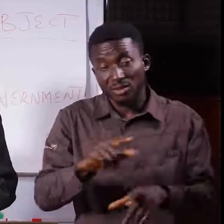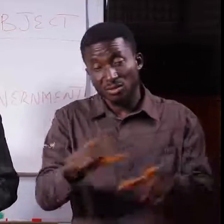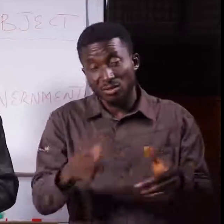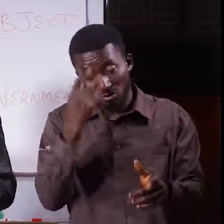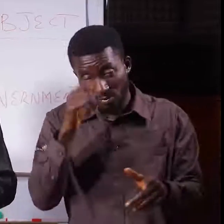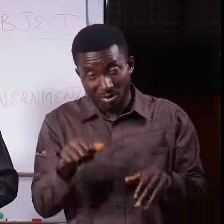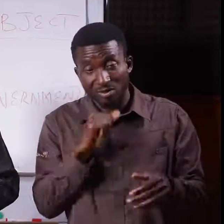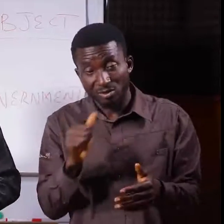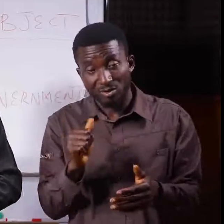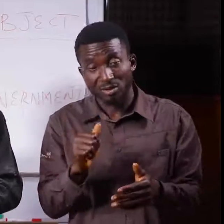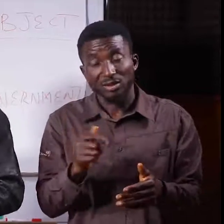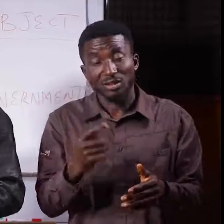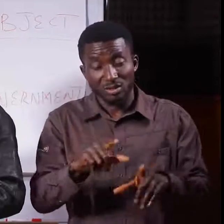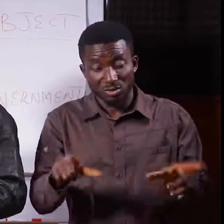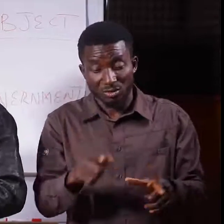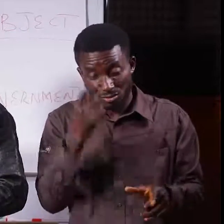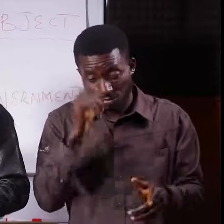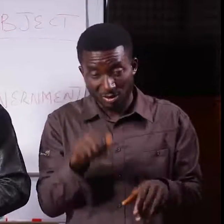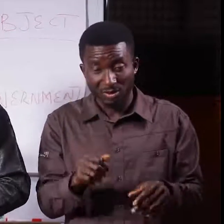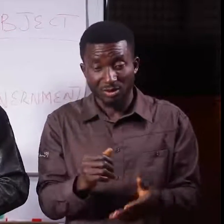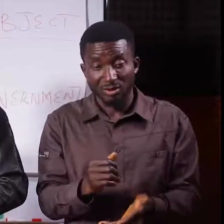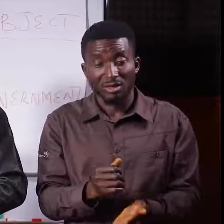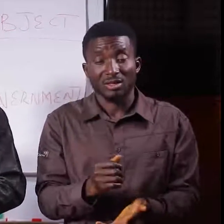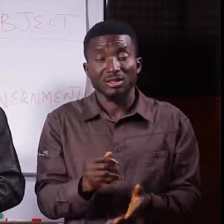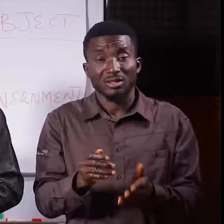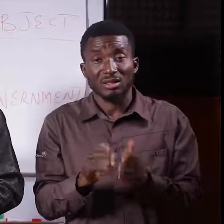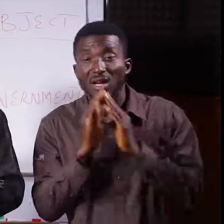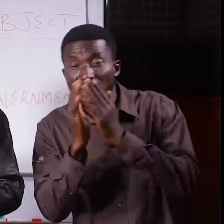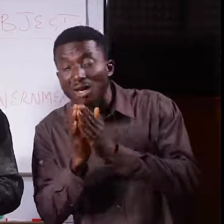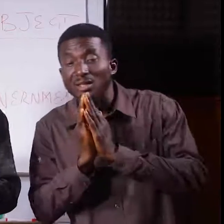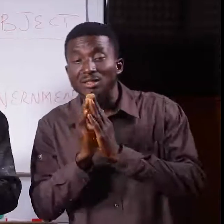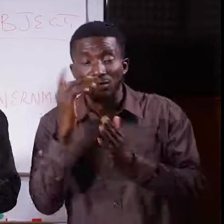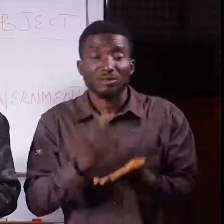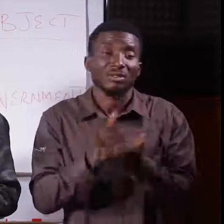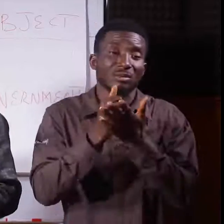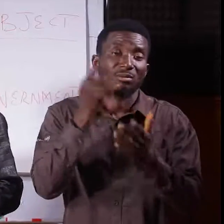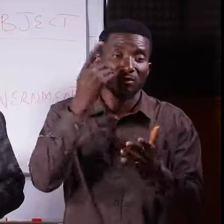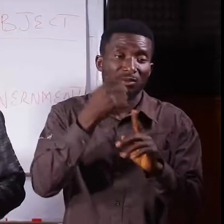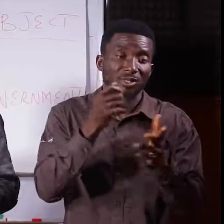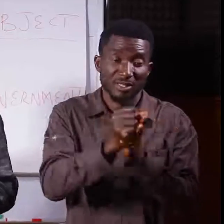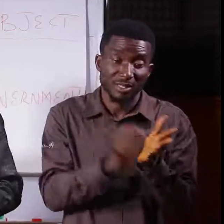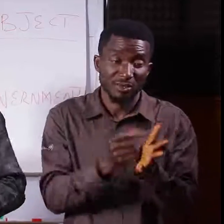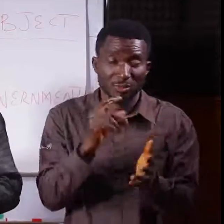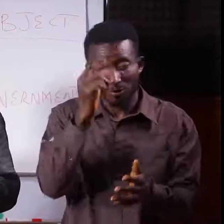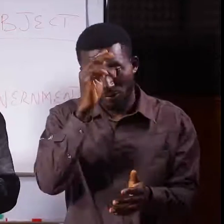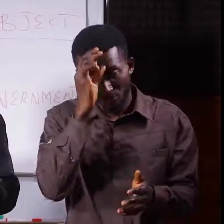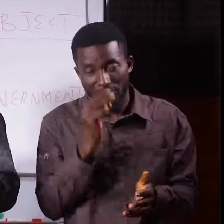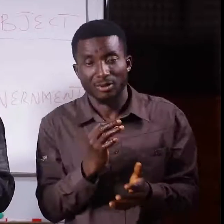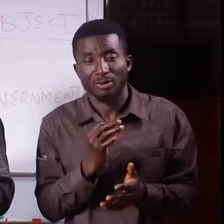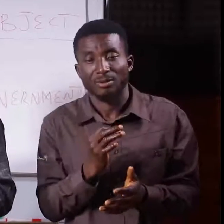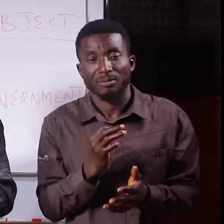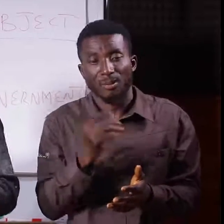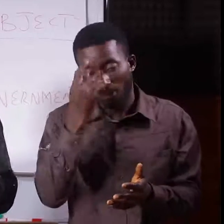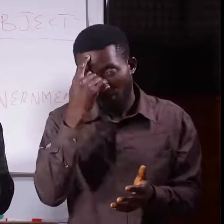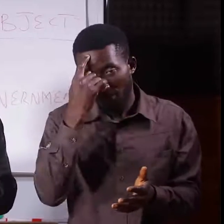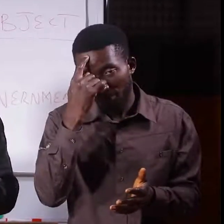local government can seek for assistance from the state government, and if it is above the state government, they can equally,